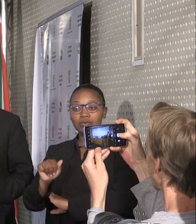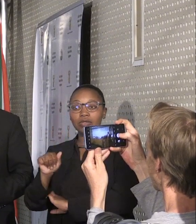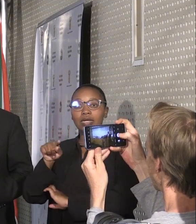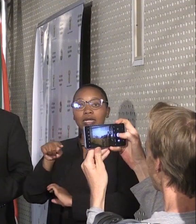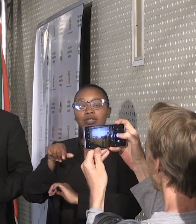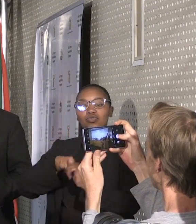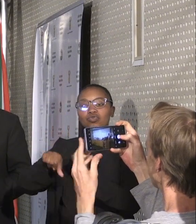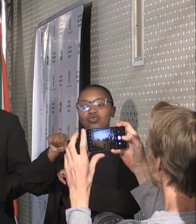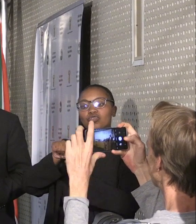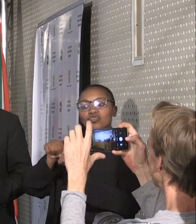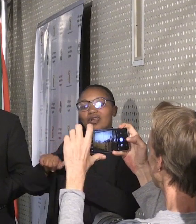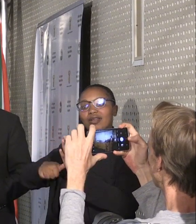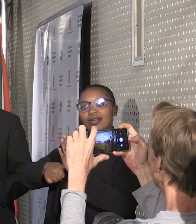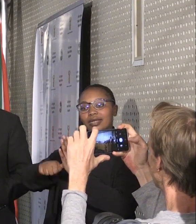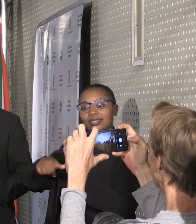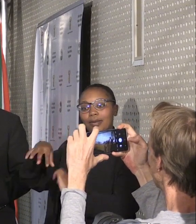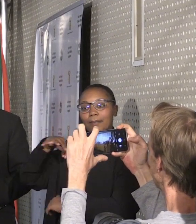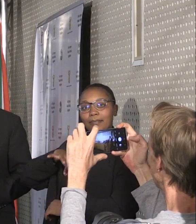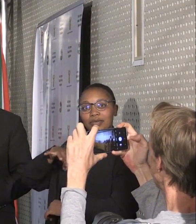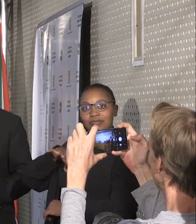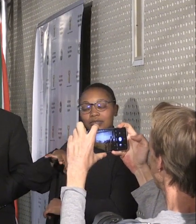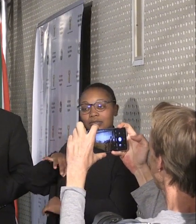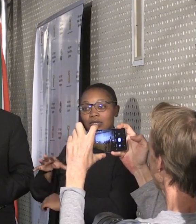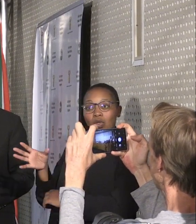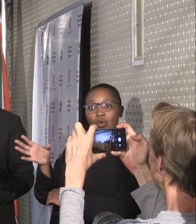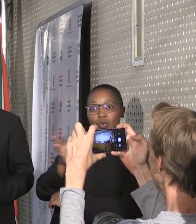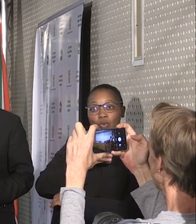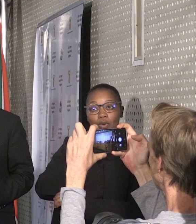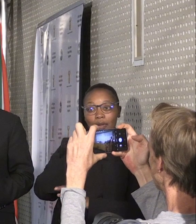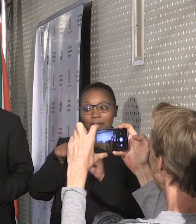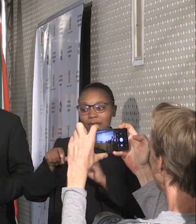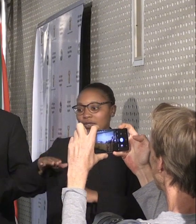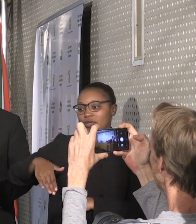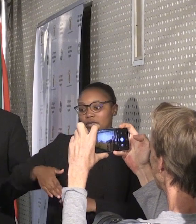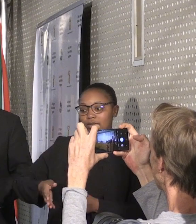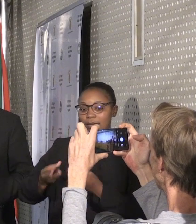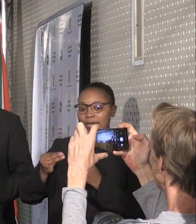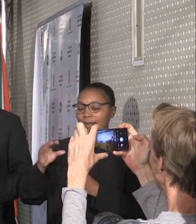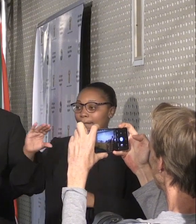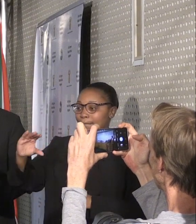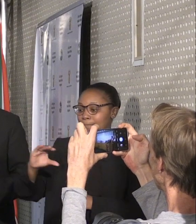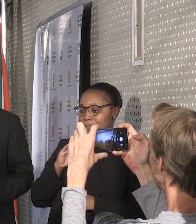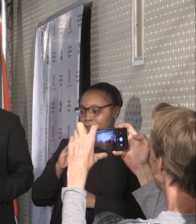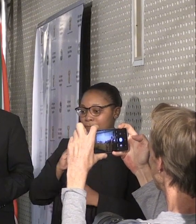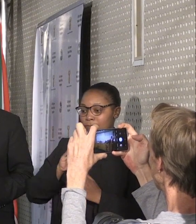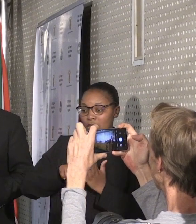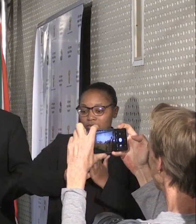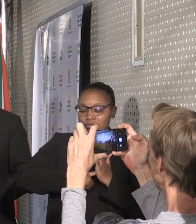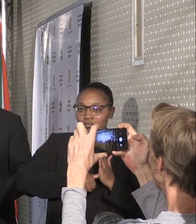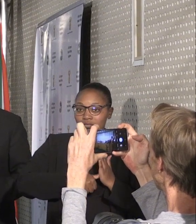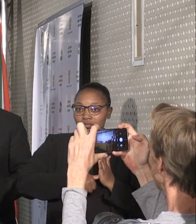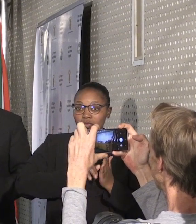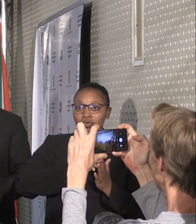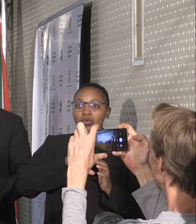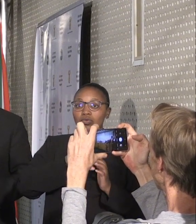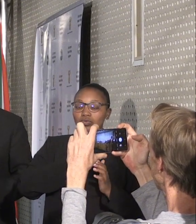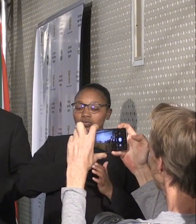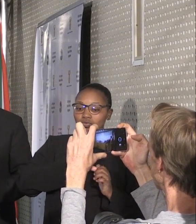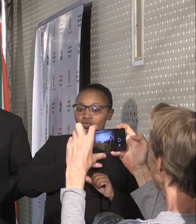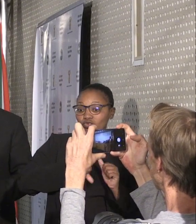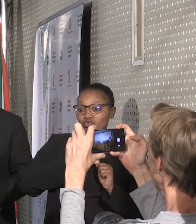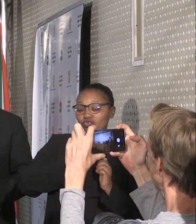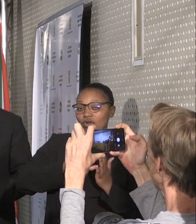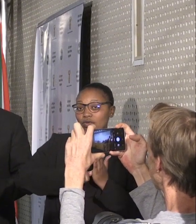beneficiaries that all social grants beneficiaries that have not yet received their social grants payments will be paid their money in